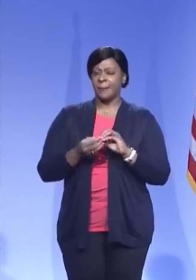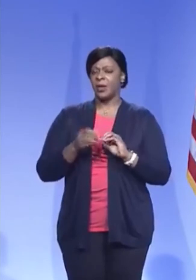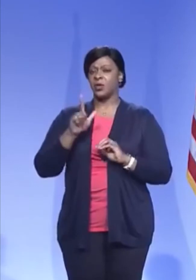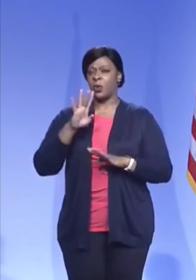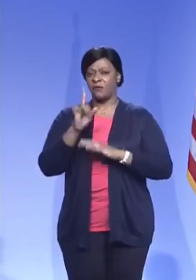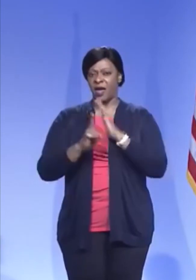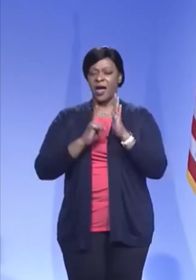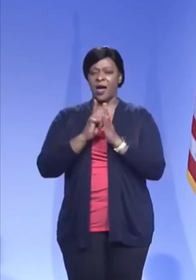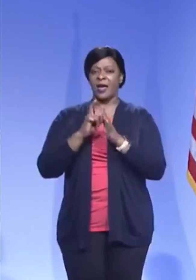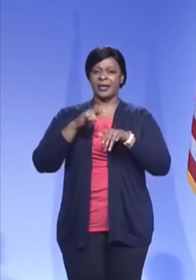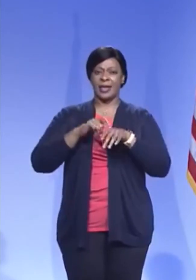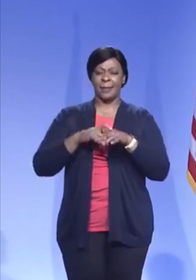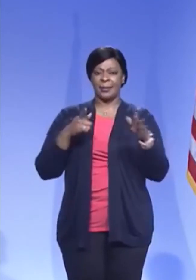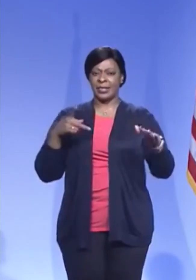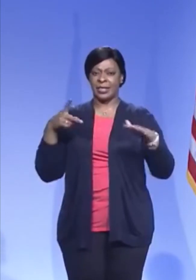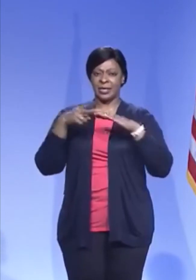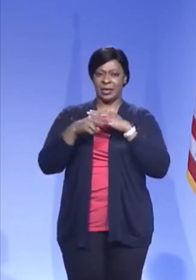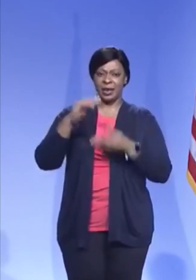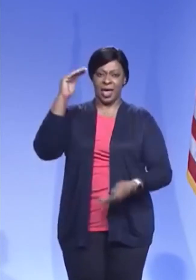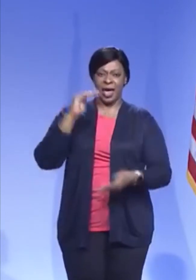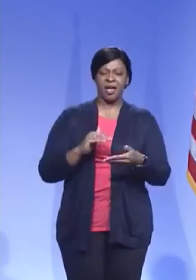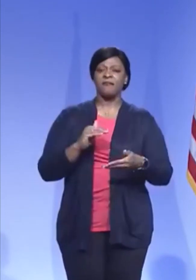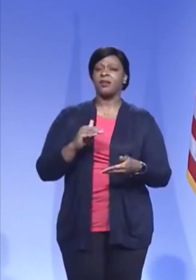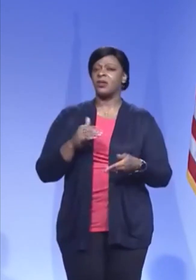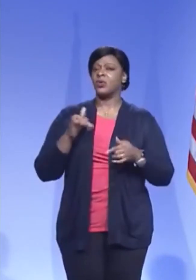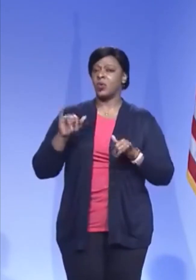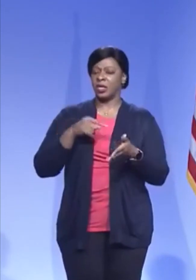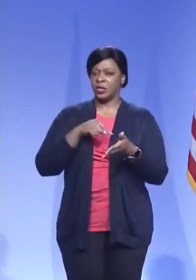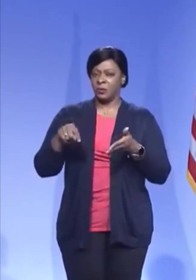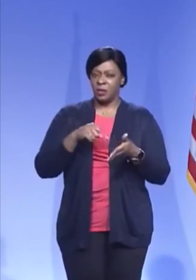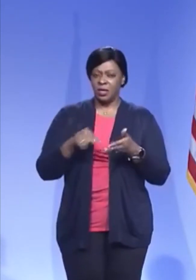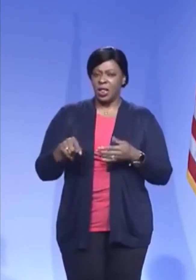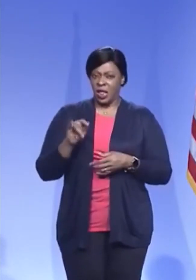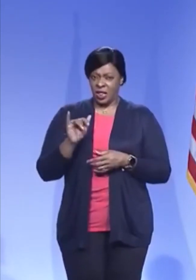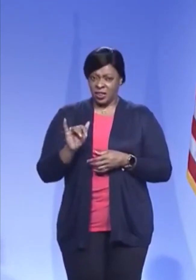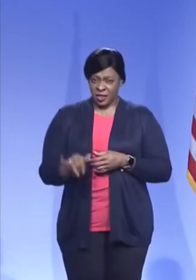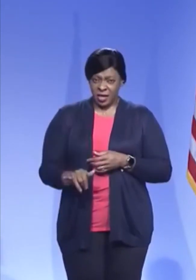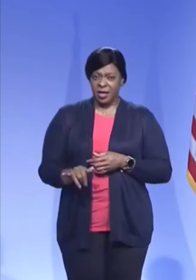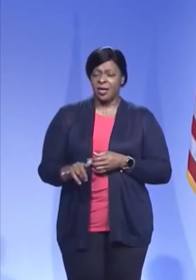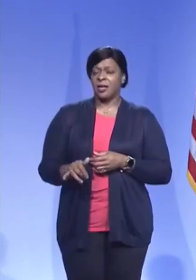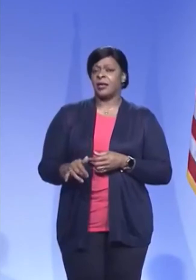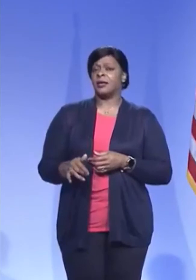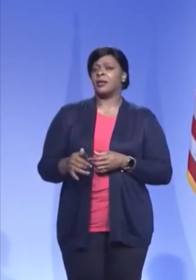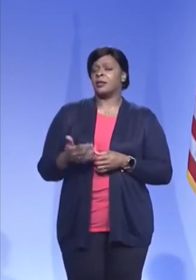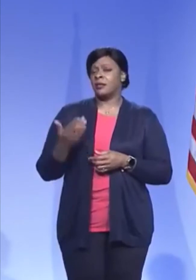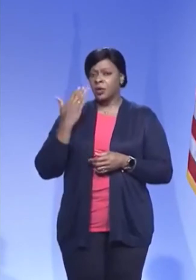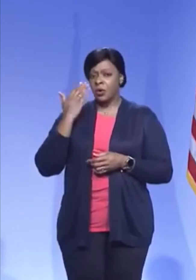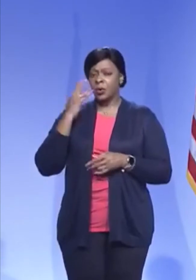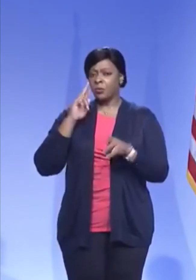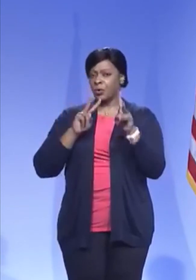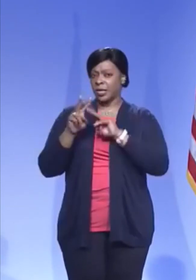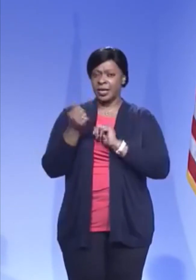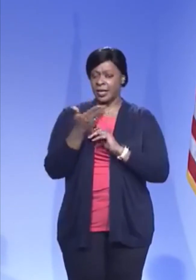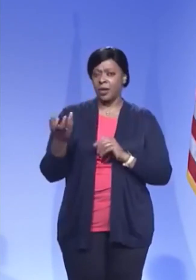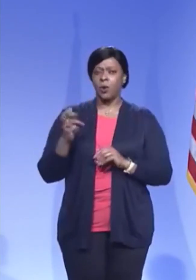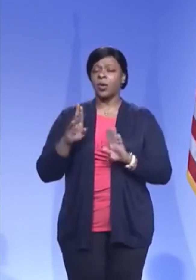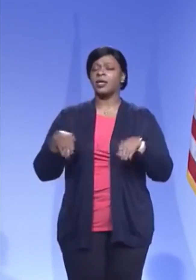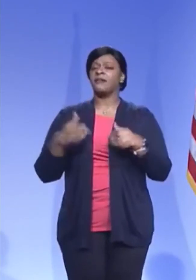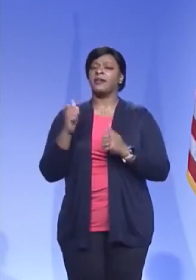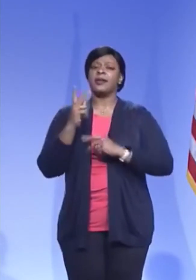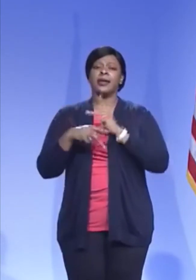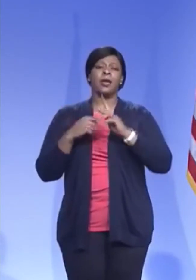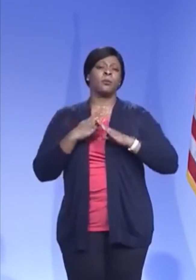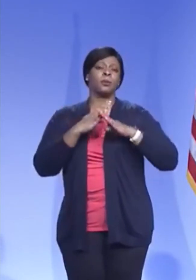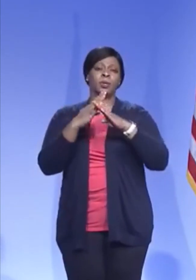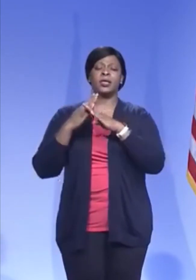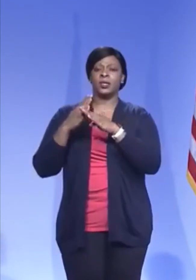24-hour count has been cut in half within this week, does that predict anything or give any kind of projection